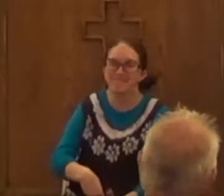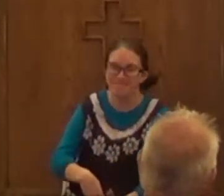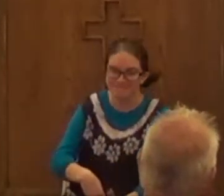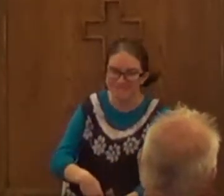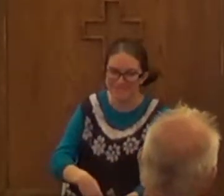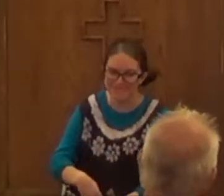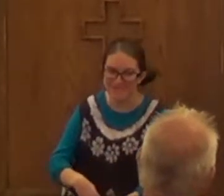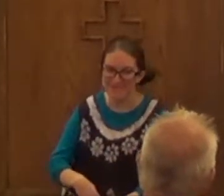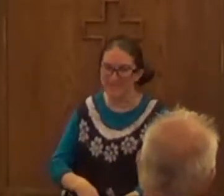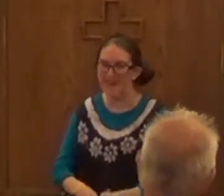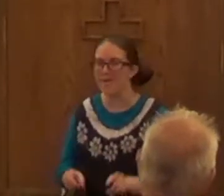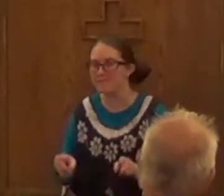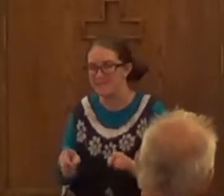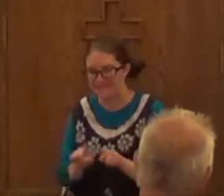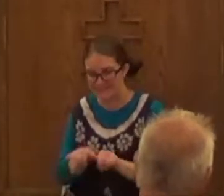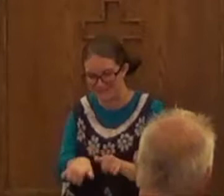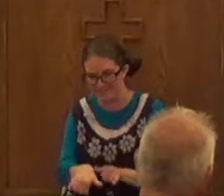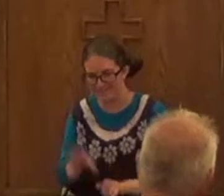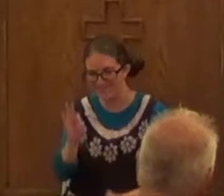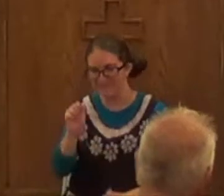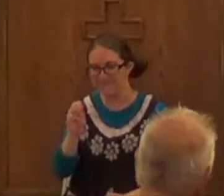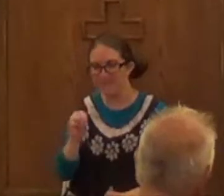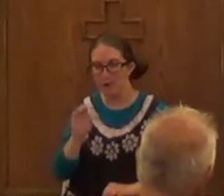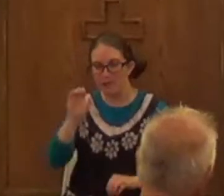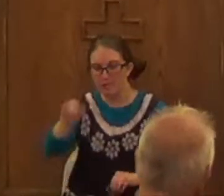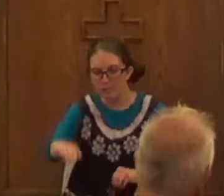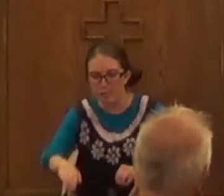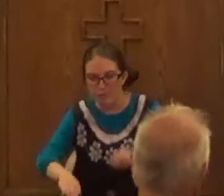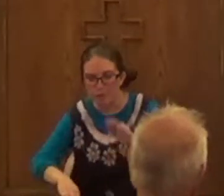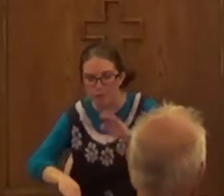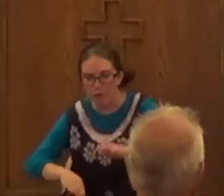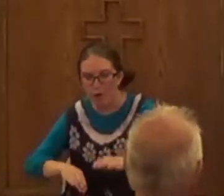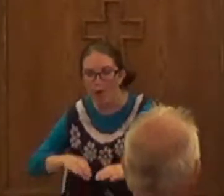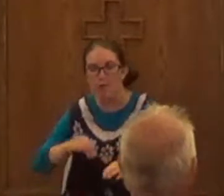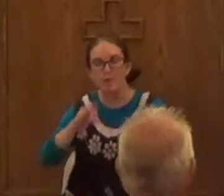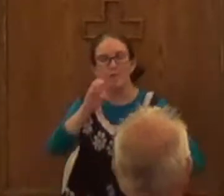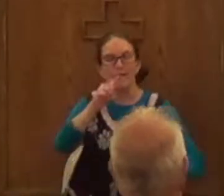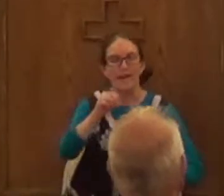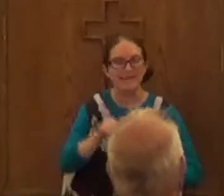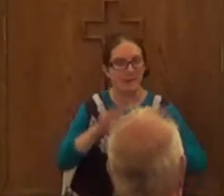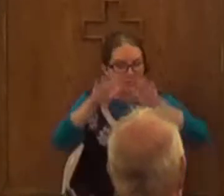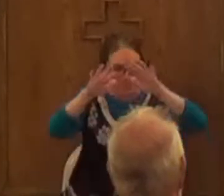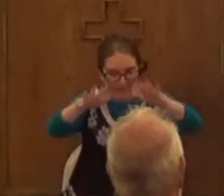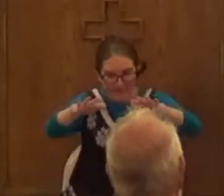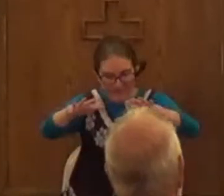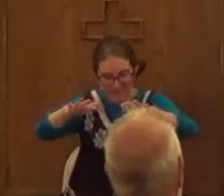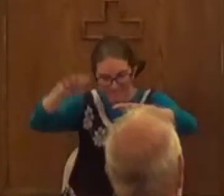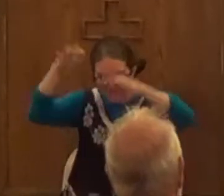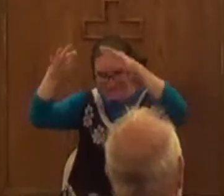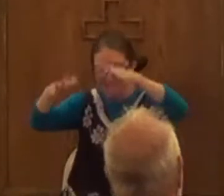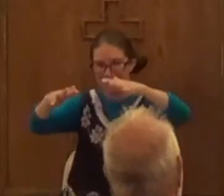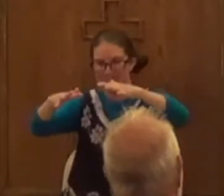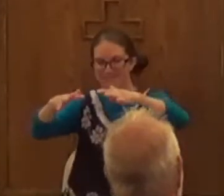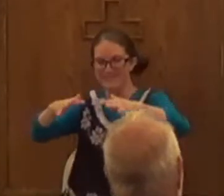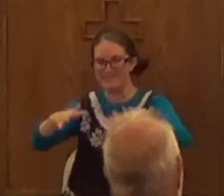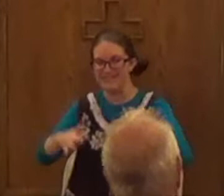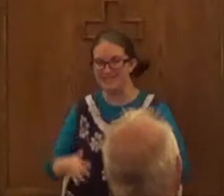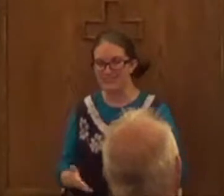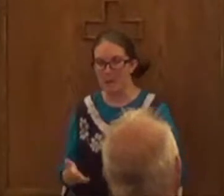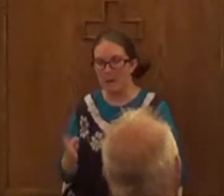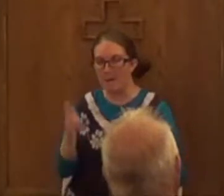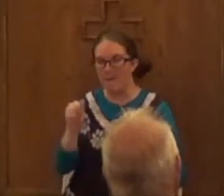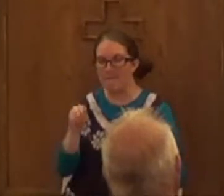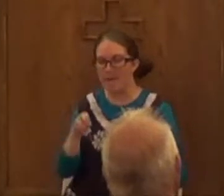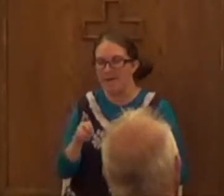I stand up, and I'm still in the foam. So I crawl over to the edge, and I kind of put my hands up on top, and I kind of barely move